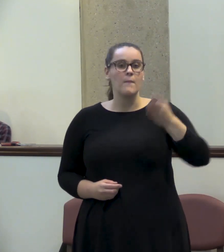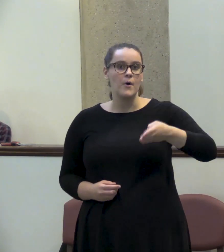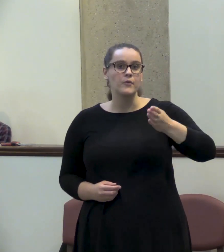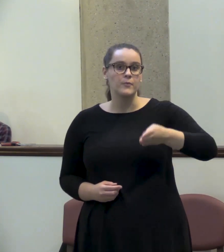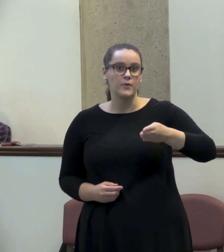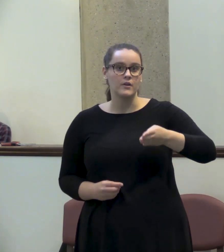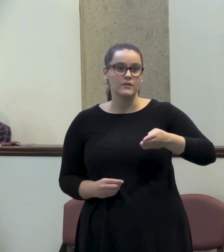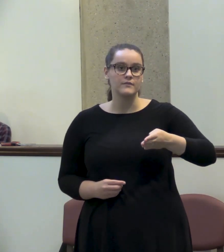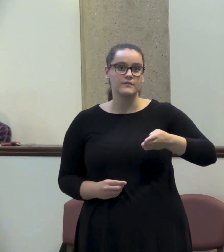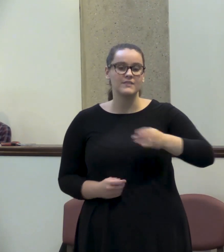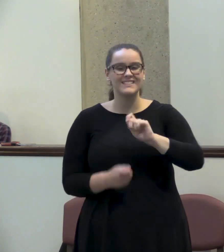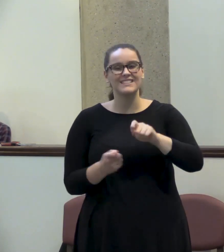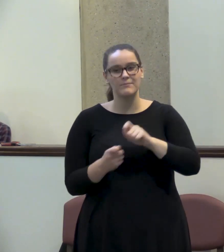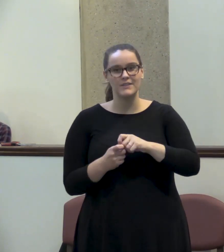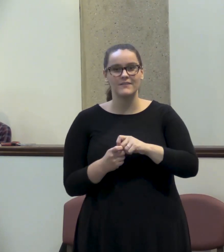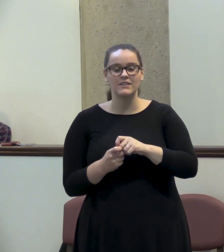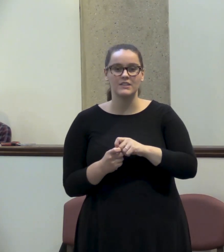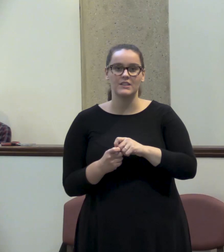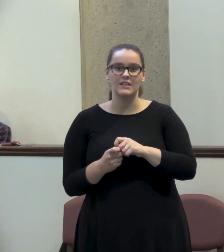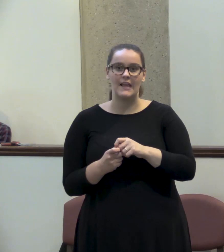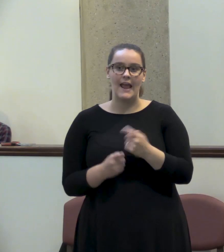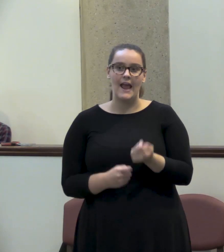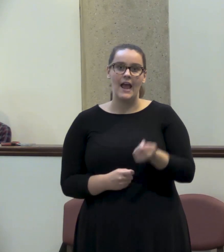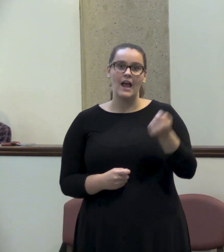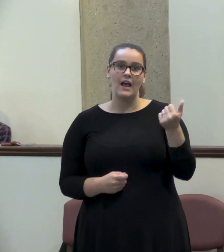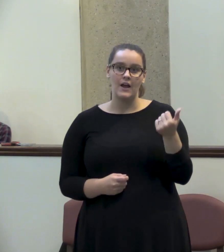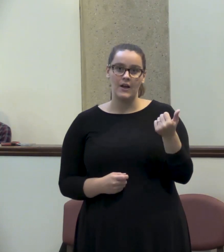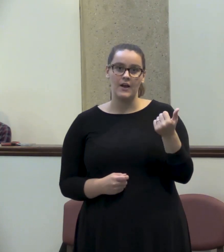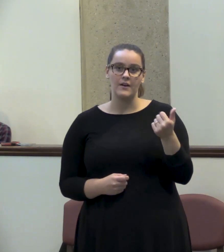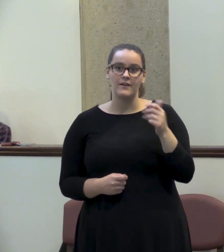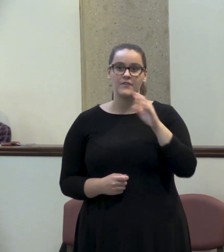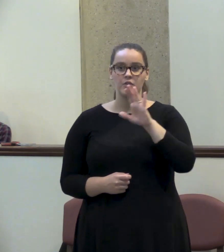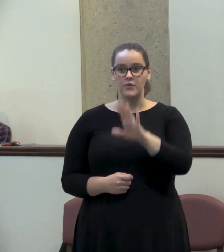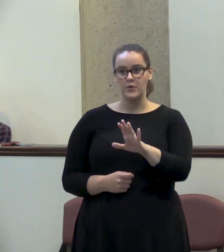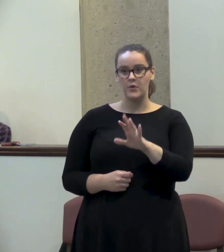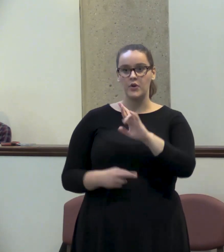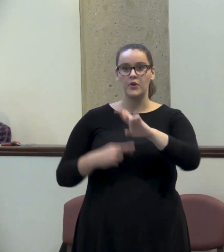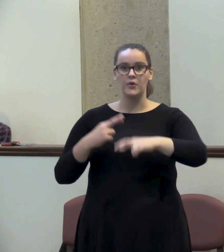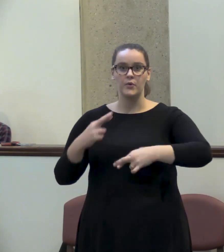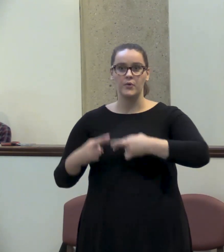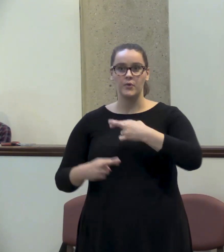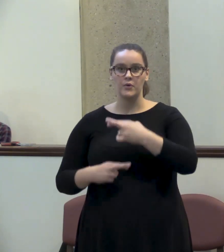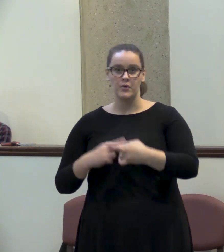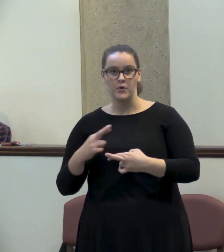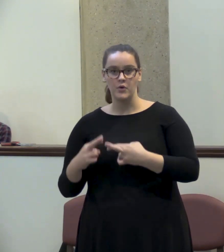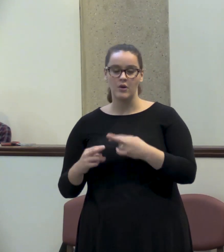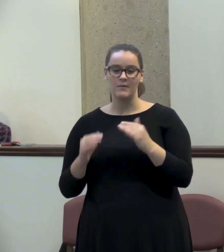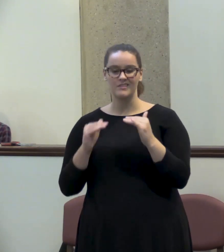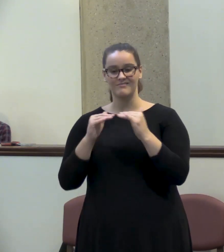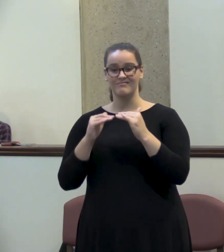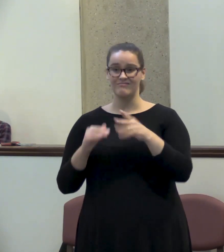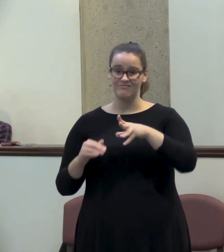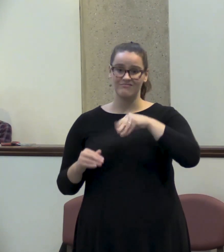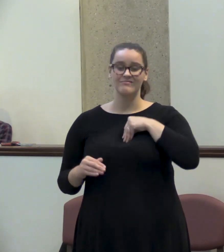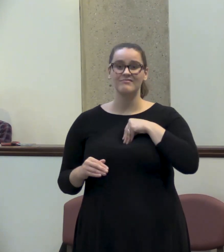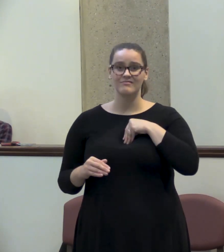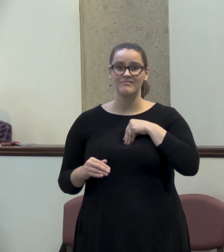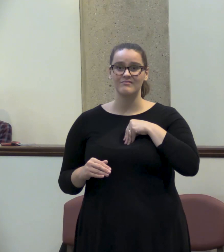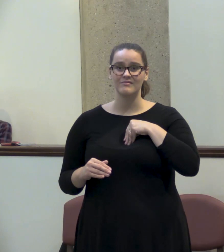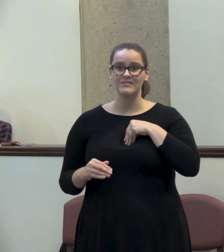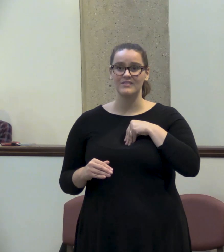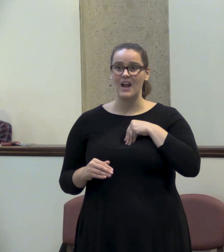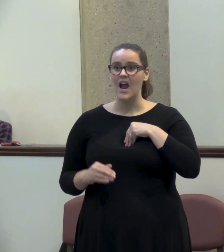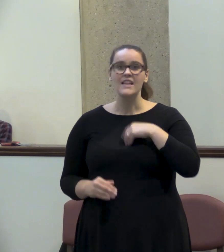want trash incineration out of your renewal portfolio standard by